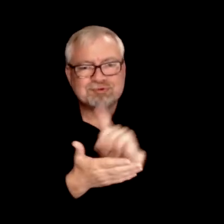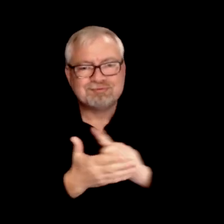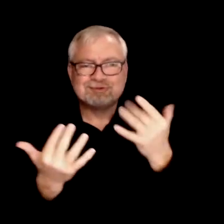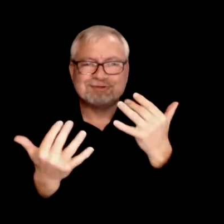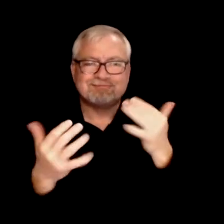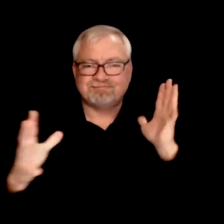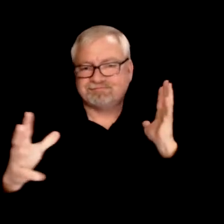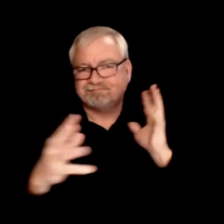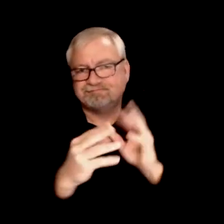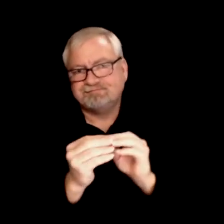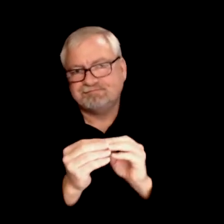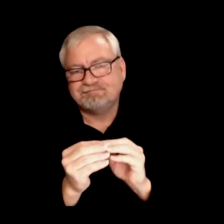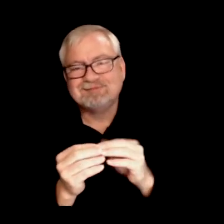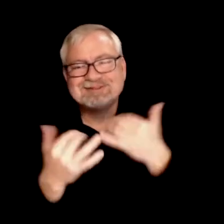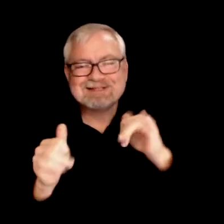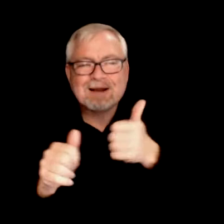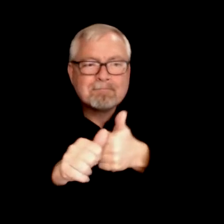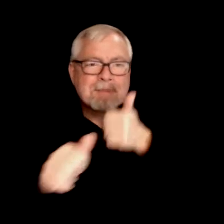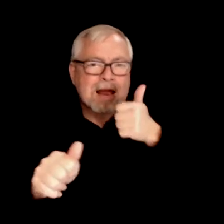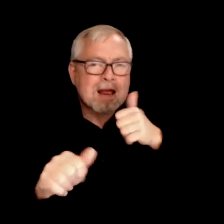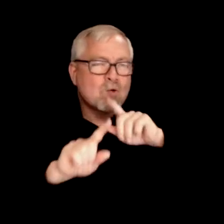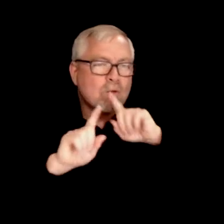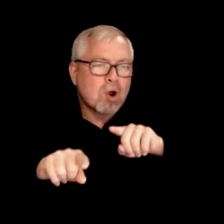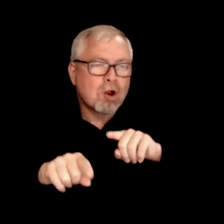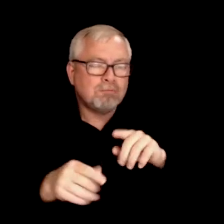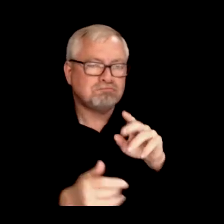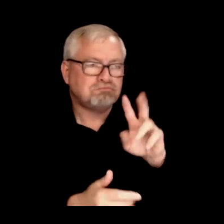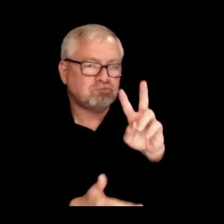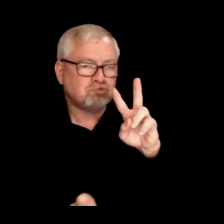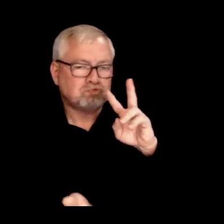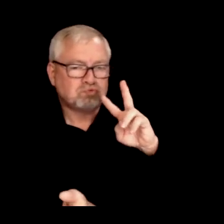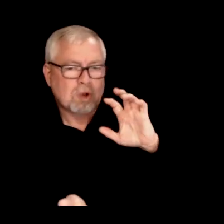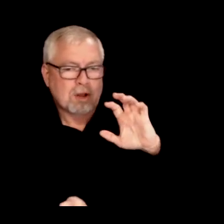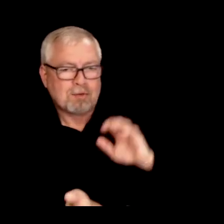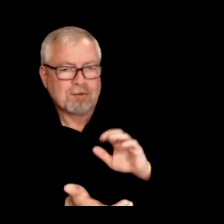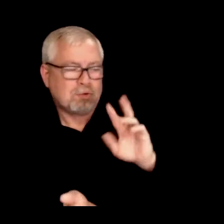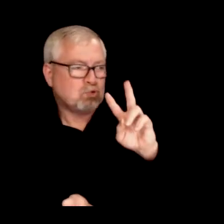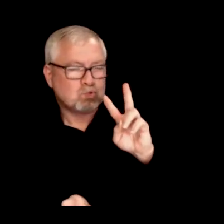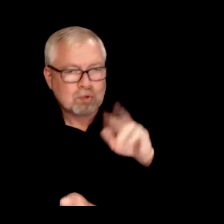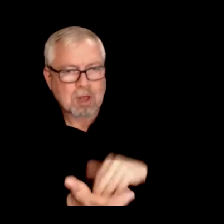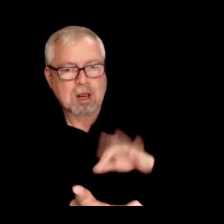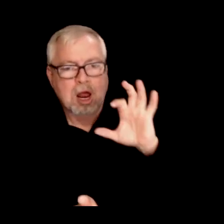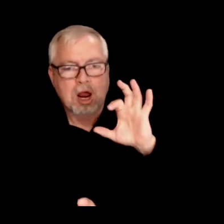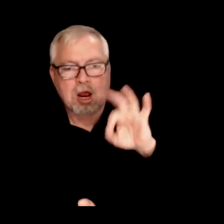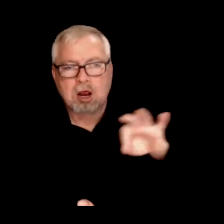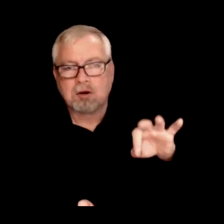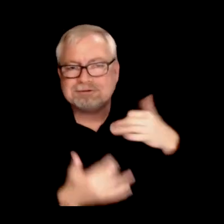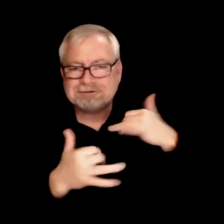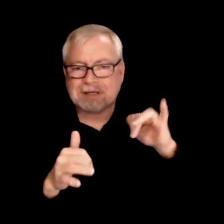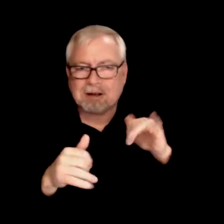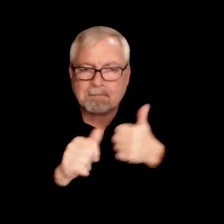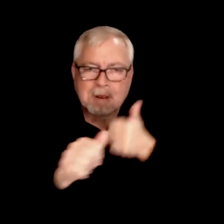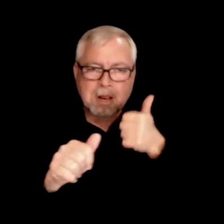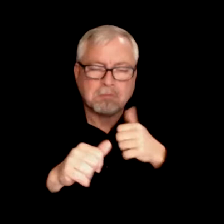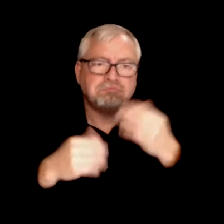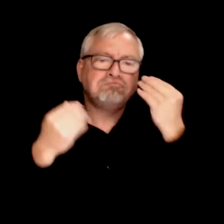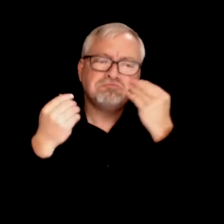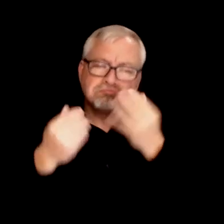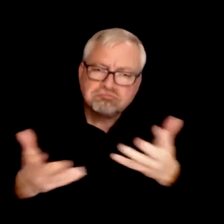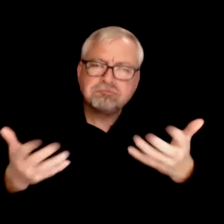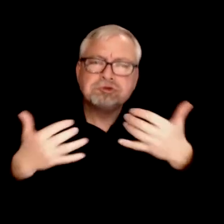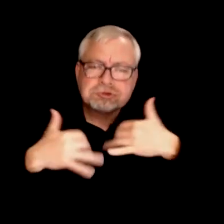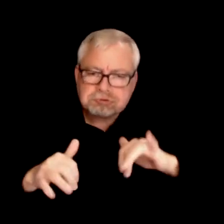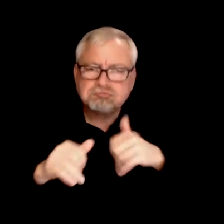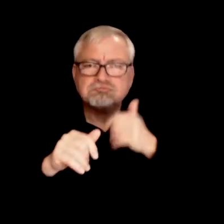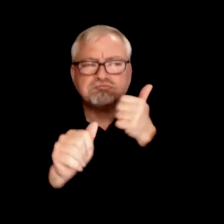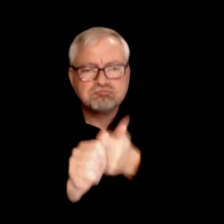for our posting, but vaccination continues to happen across the state. As I've said so many times,